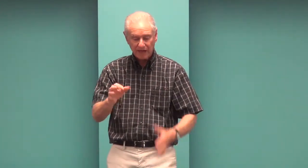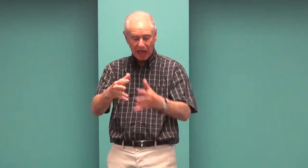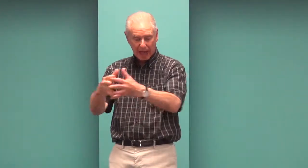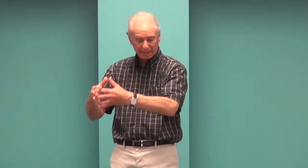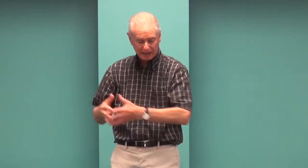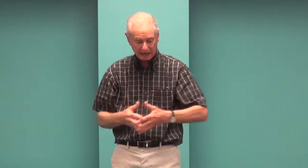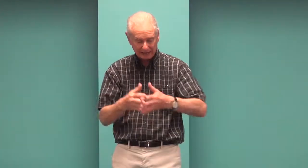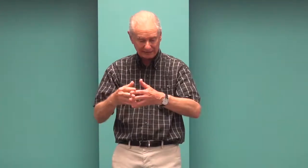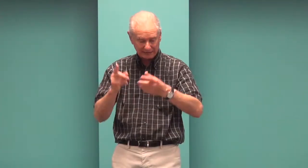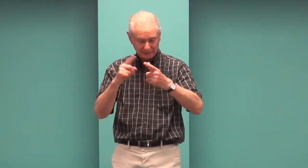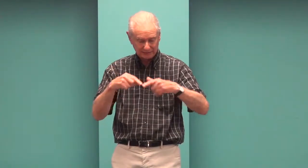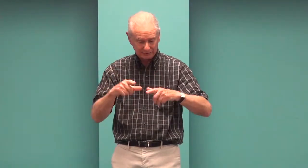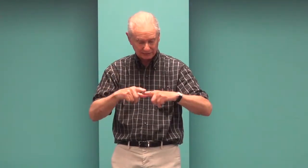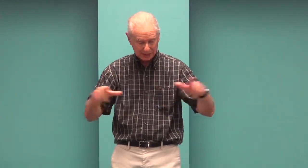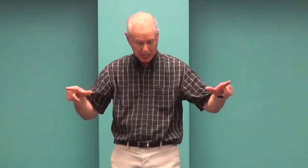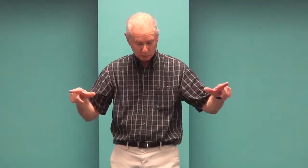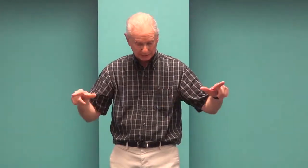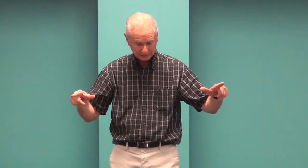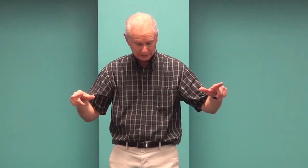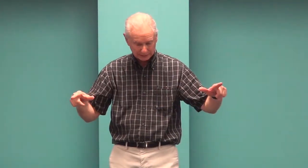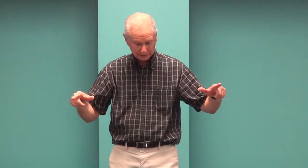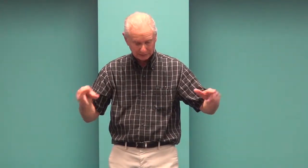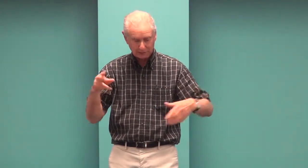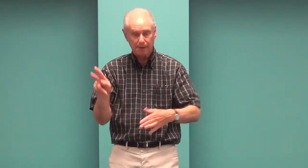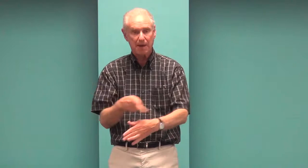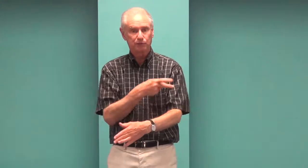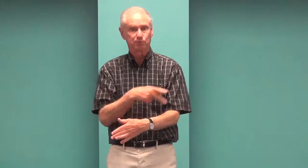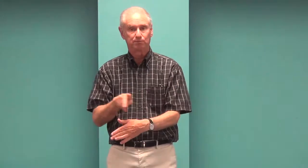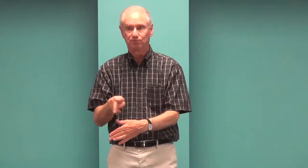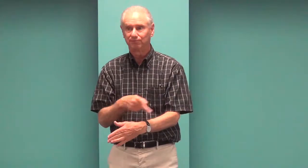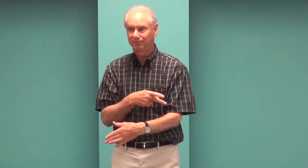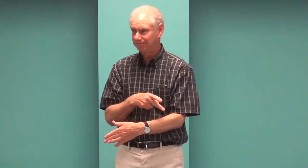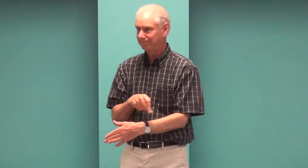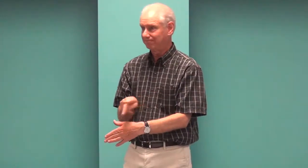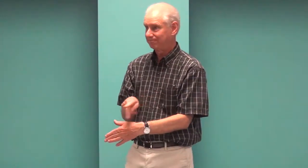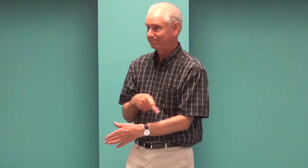the ontology of American Sign Language poems.